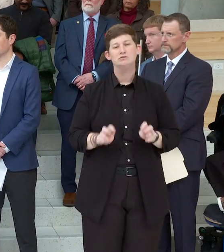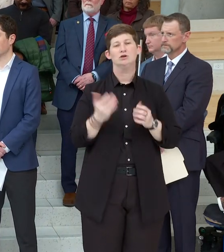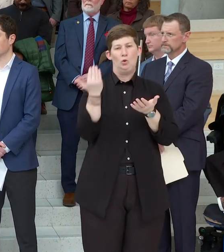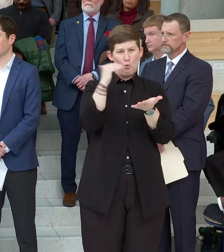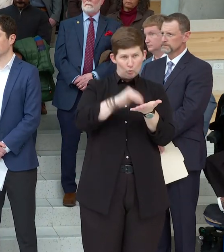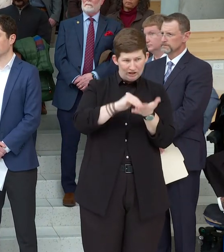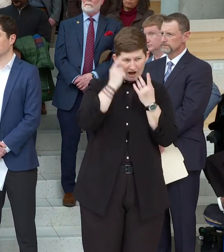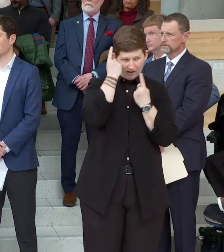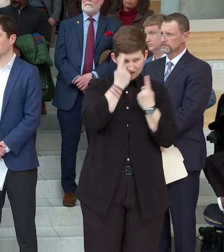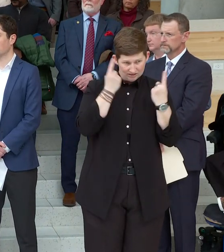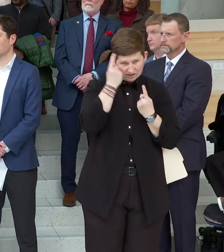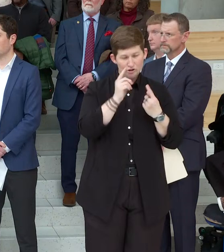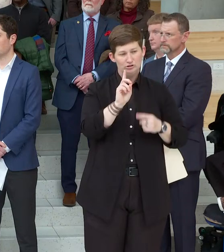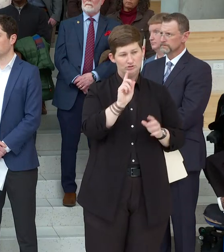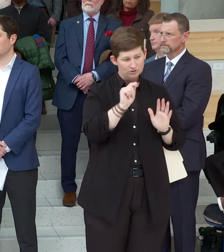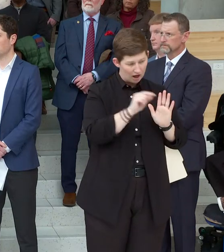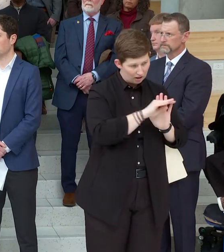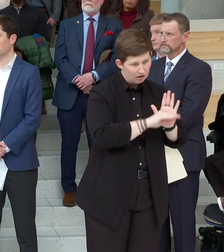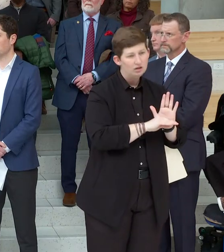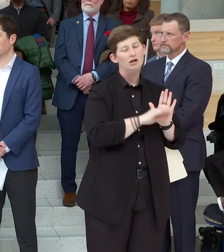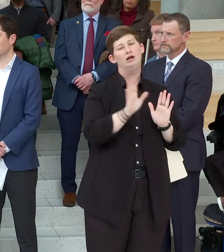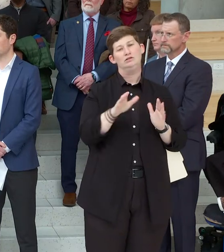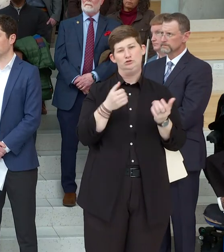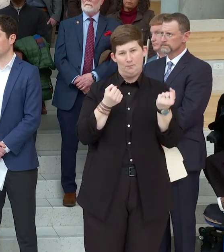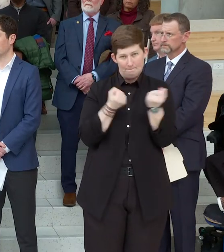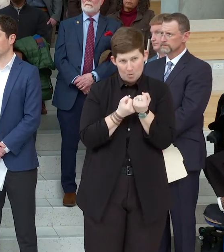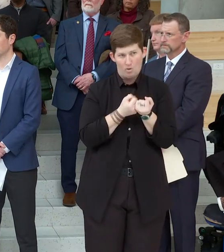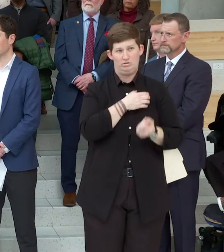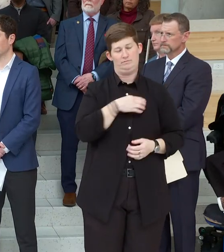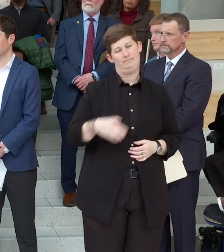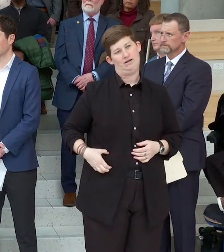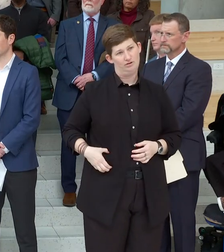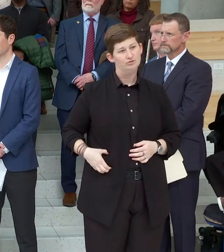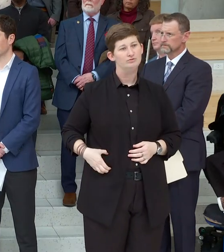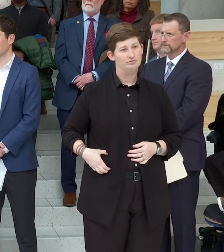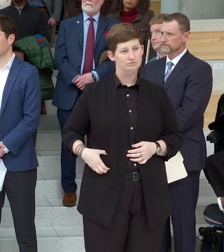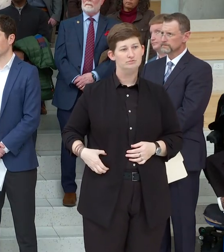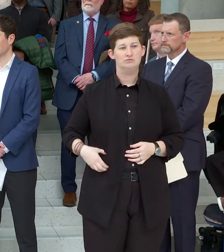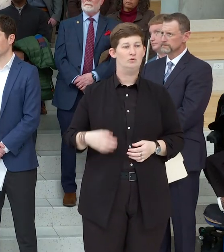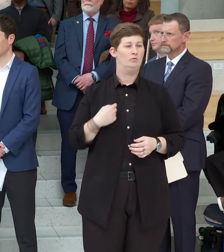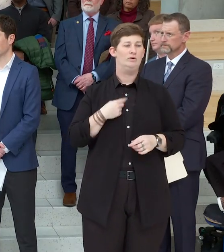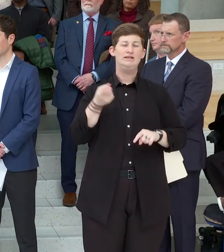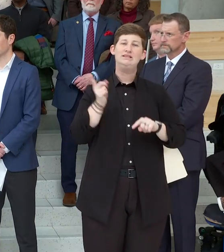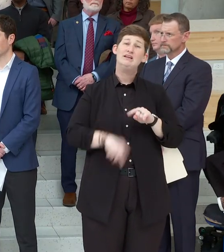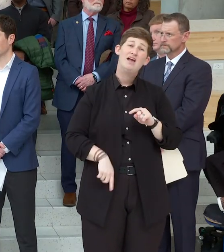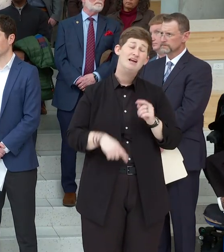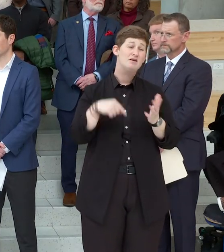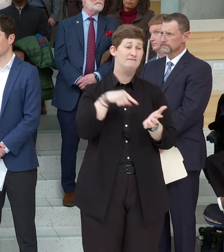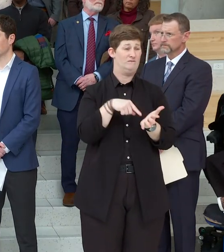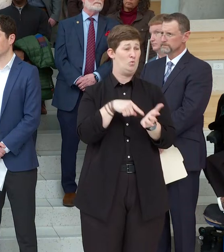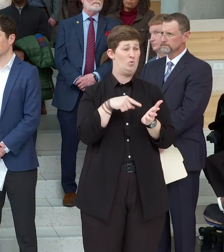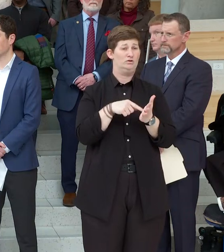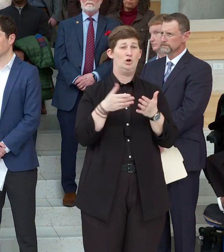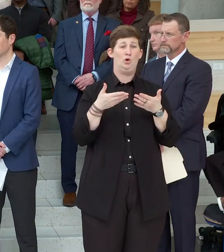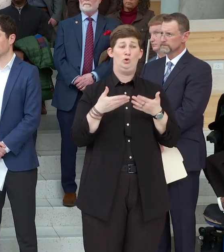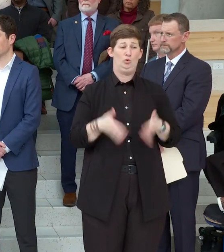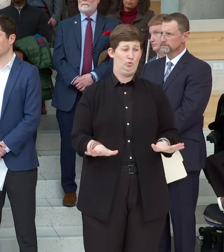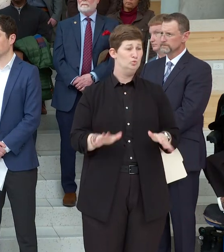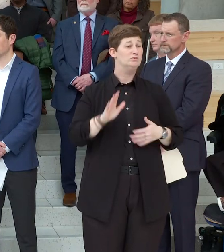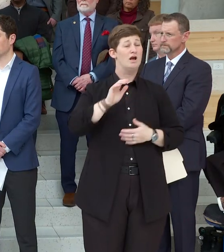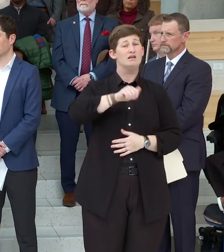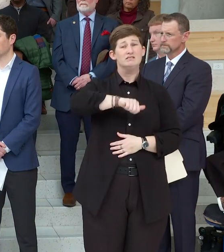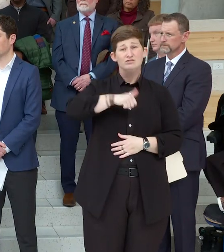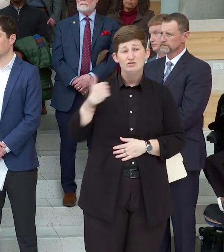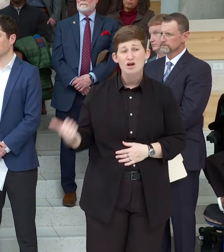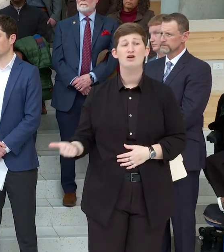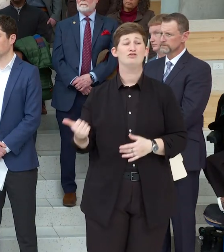and support the mayor and what he is trying to do for our city, because we cannot afford to lose another